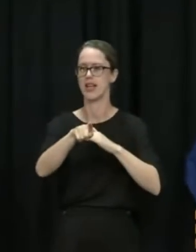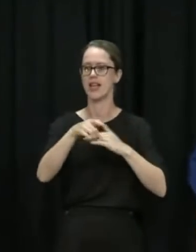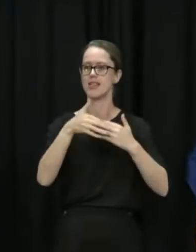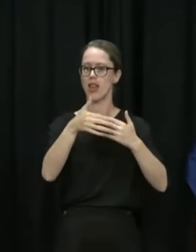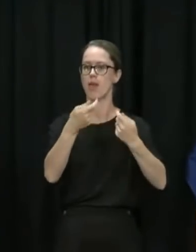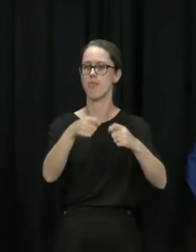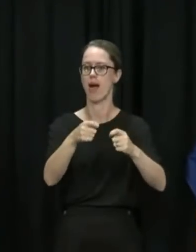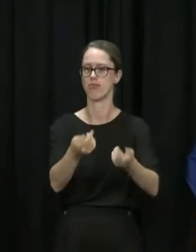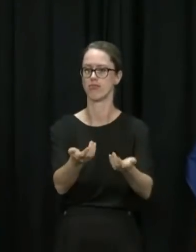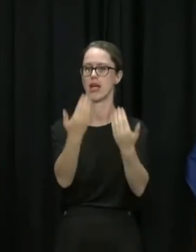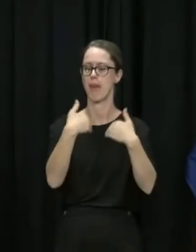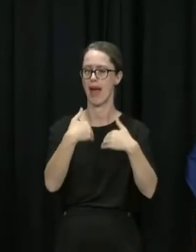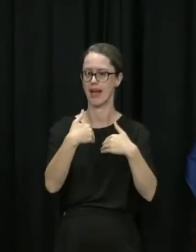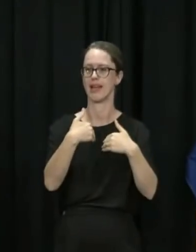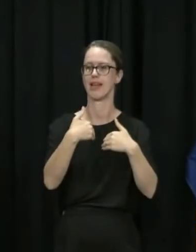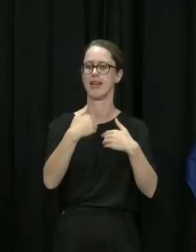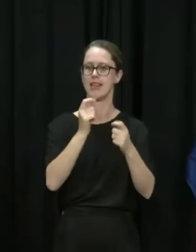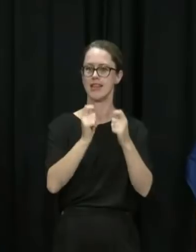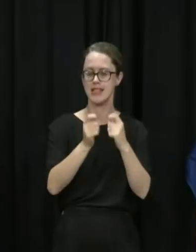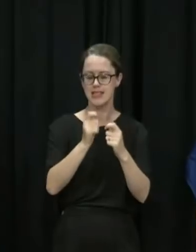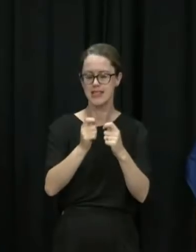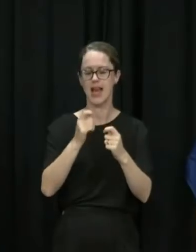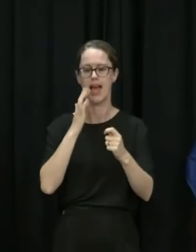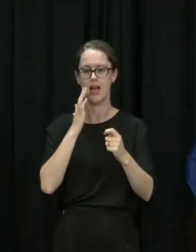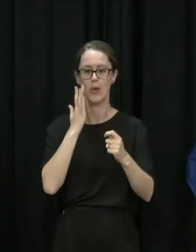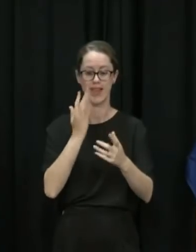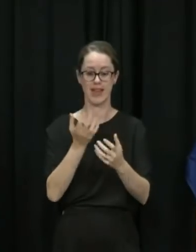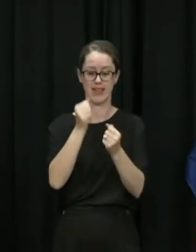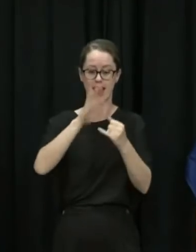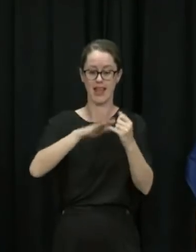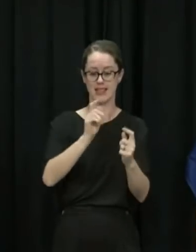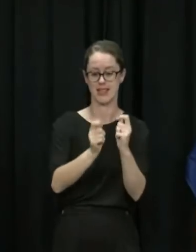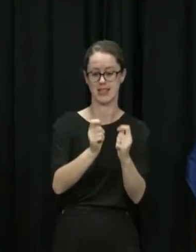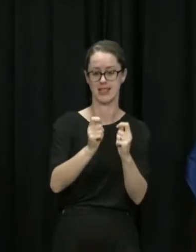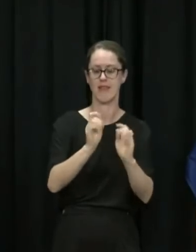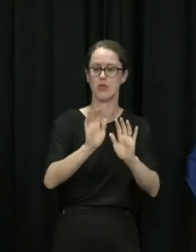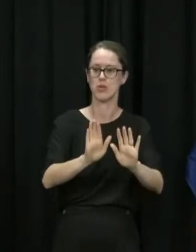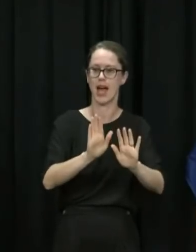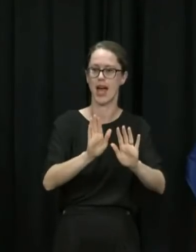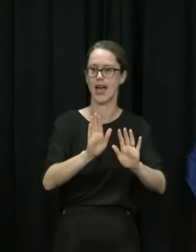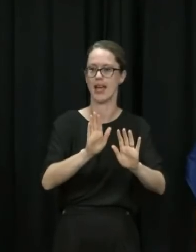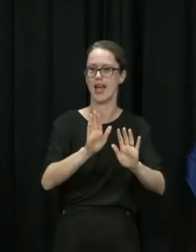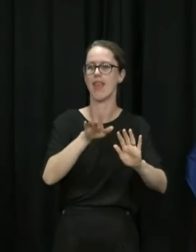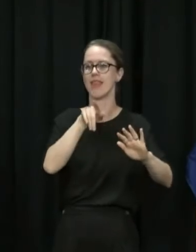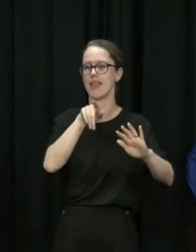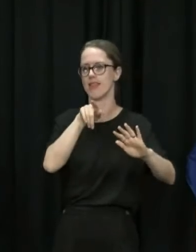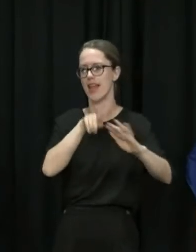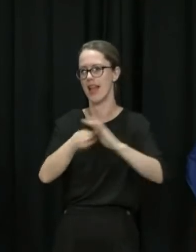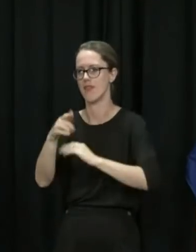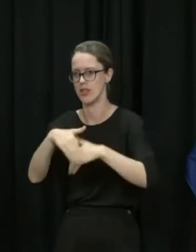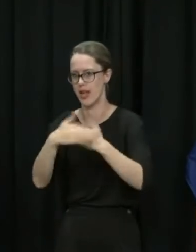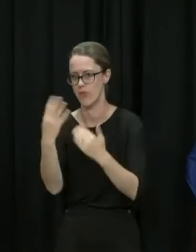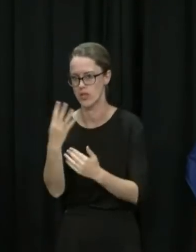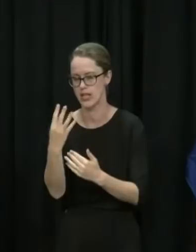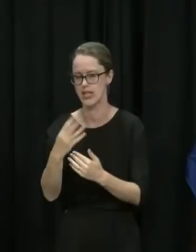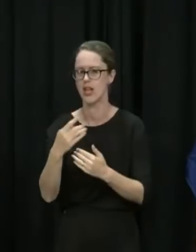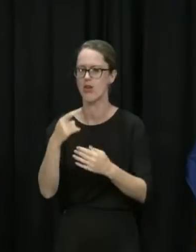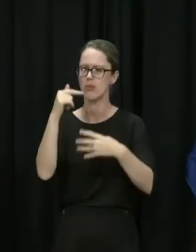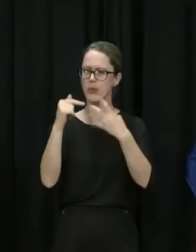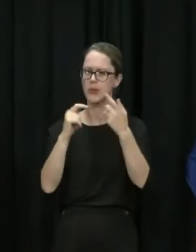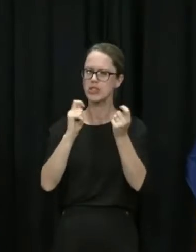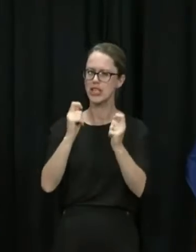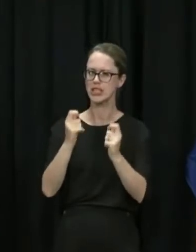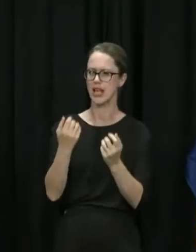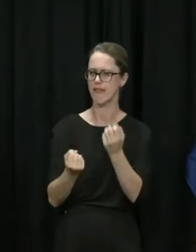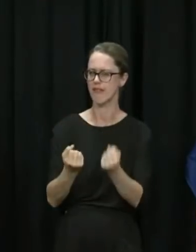had their final pre-departure test. So that has been in response to some of what we've been seeing with these new variants as well. Make any decisions Yeah,